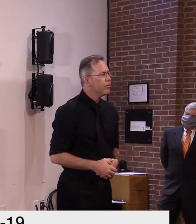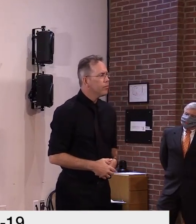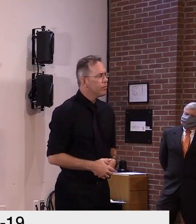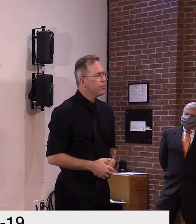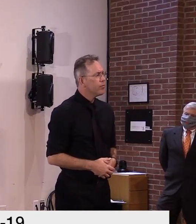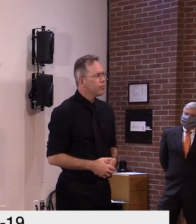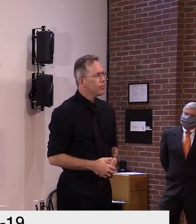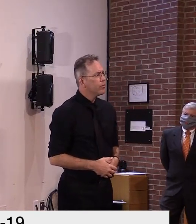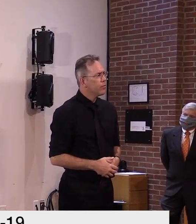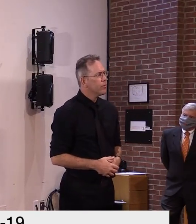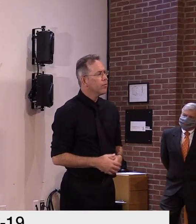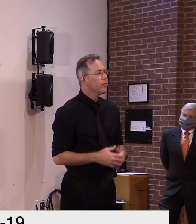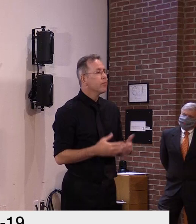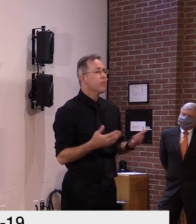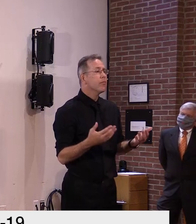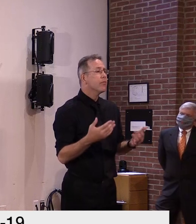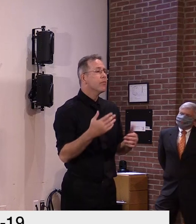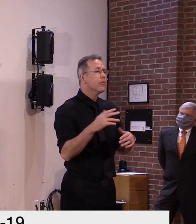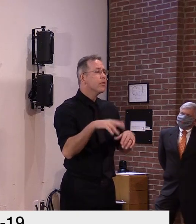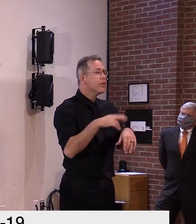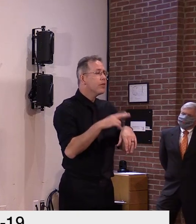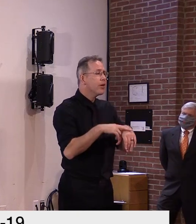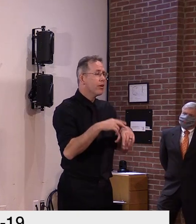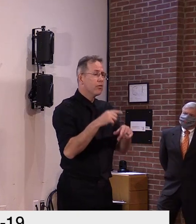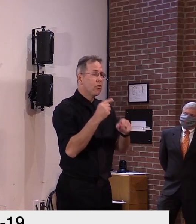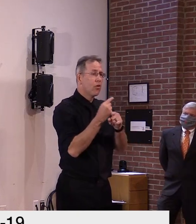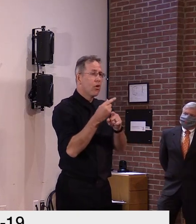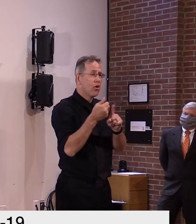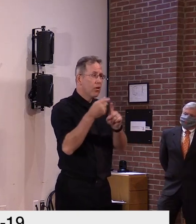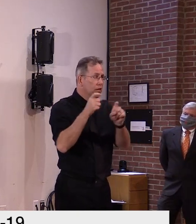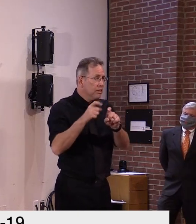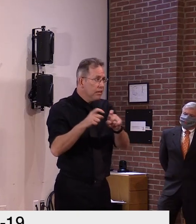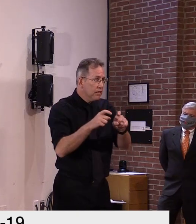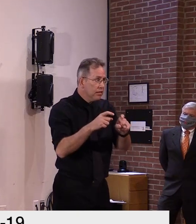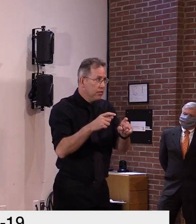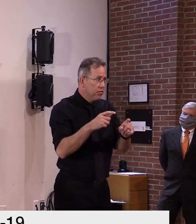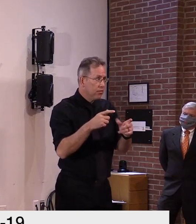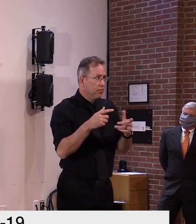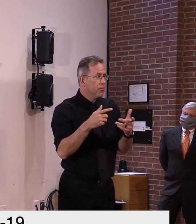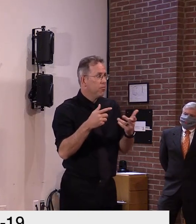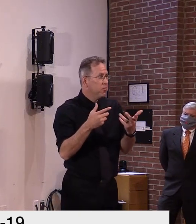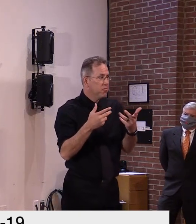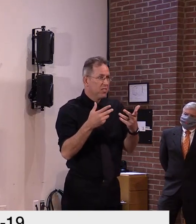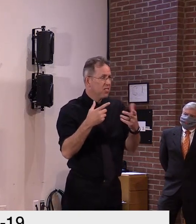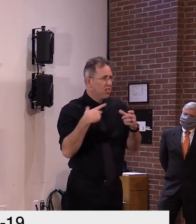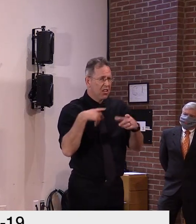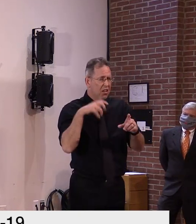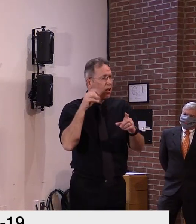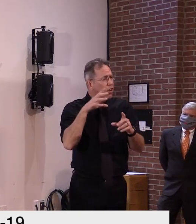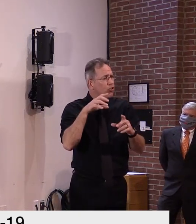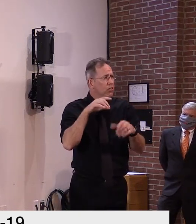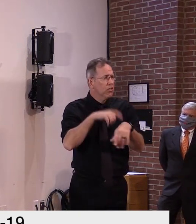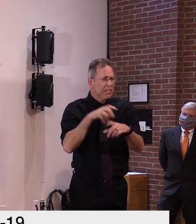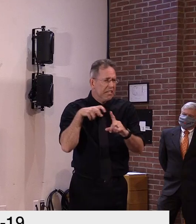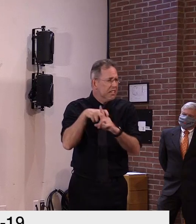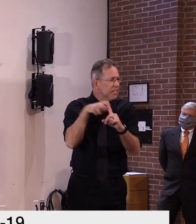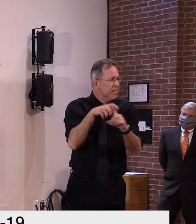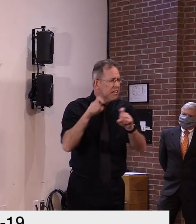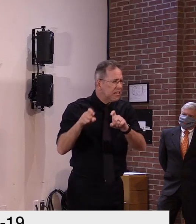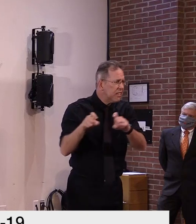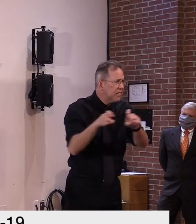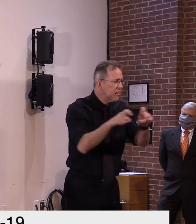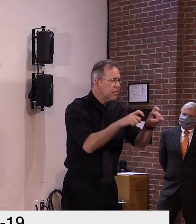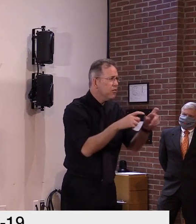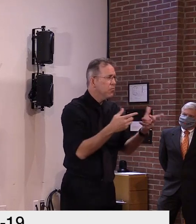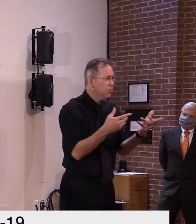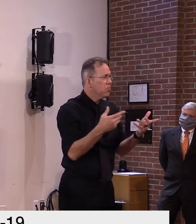hundreds, and we're not finding hundreds of cases in that National Guard